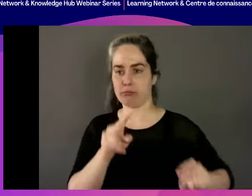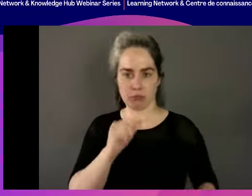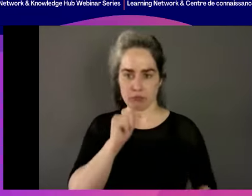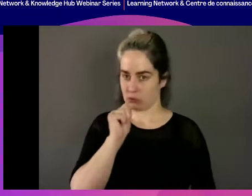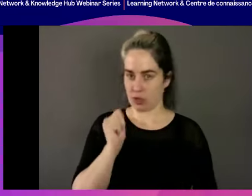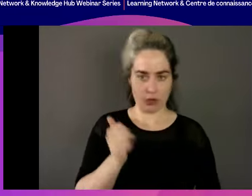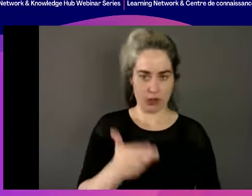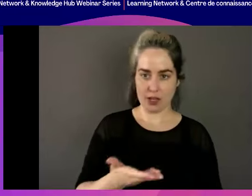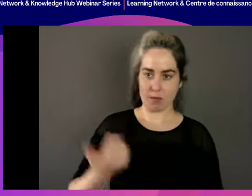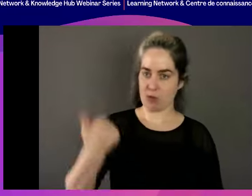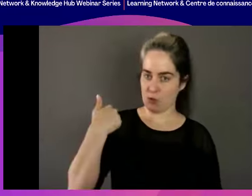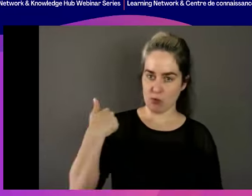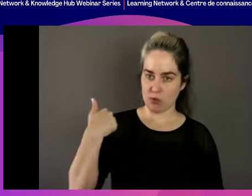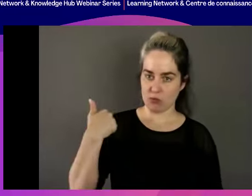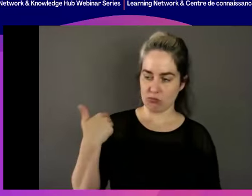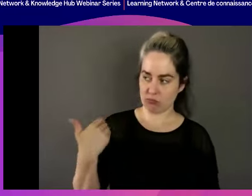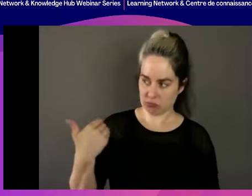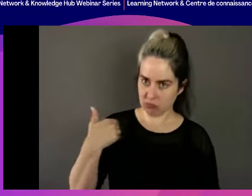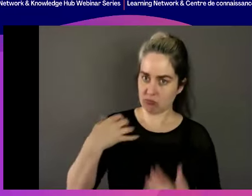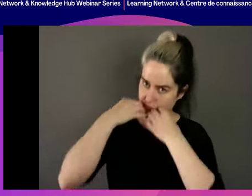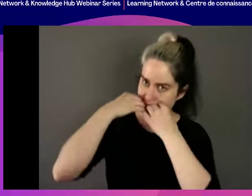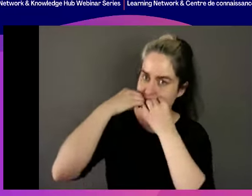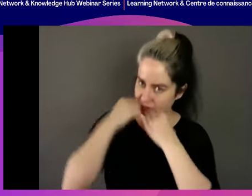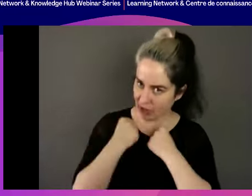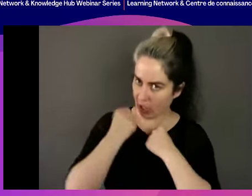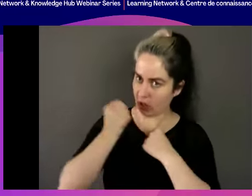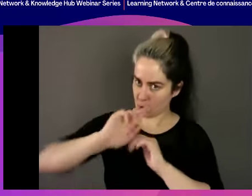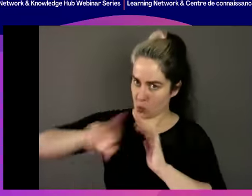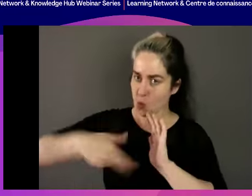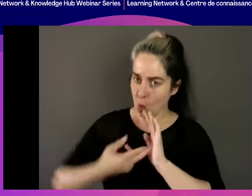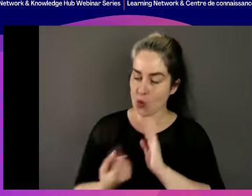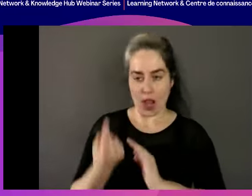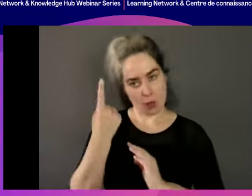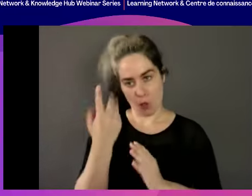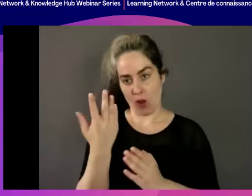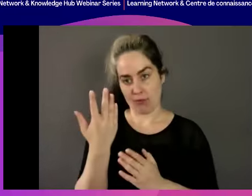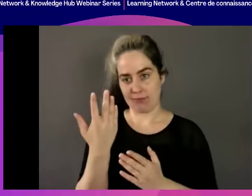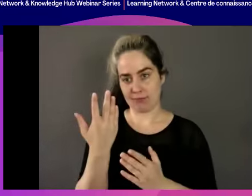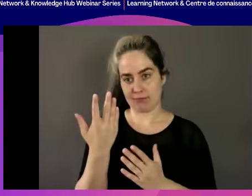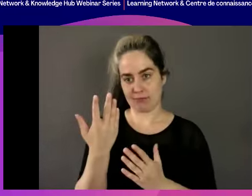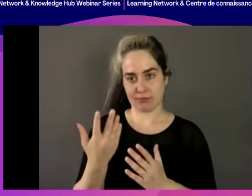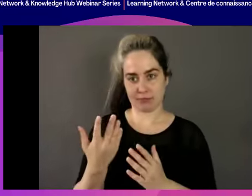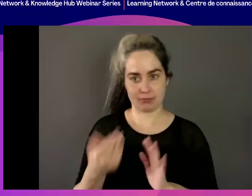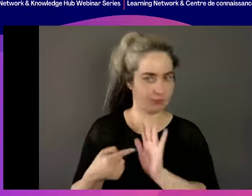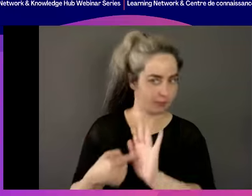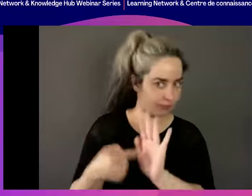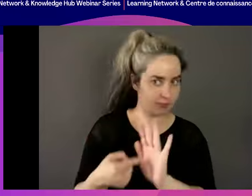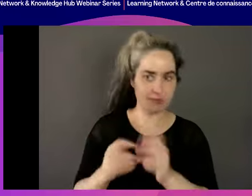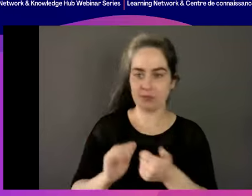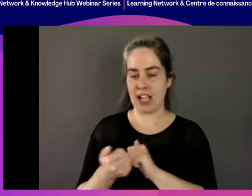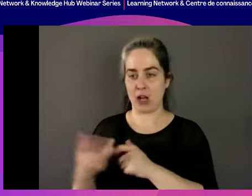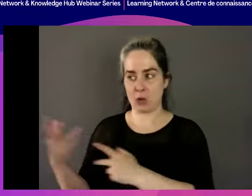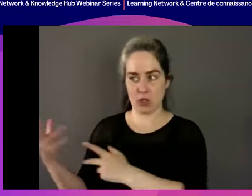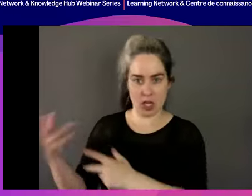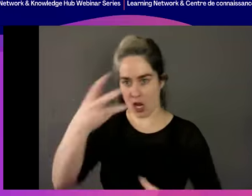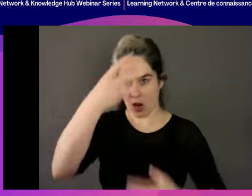were valued in communities. So that's kind of one aspect of how colonialism has affected.